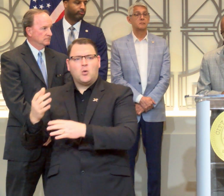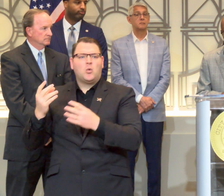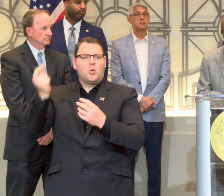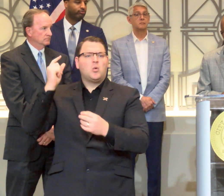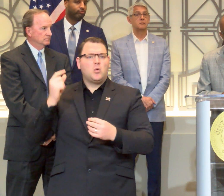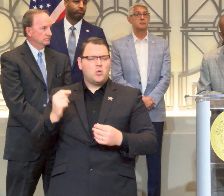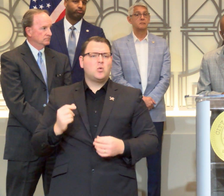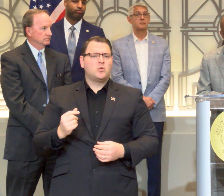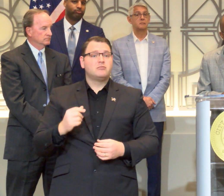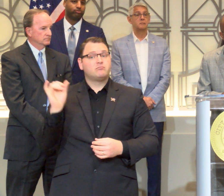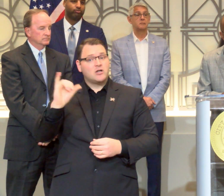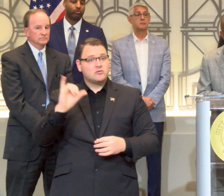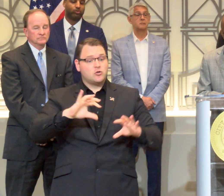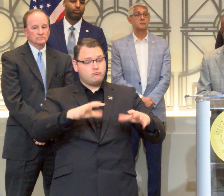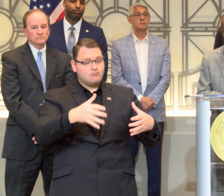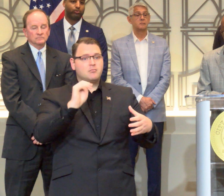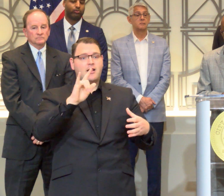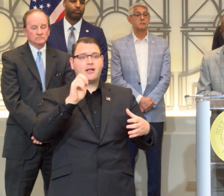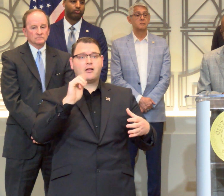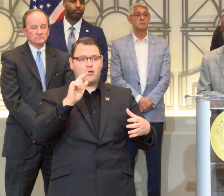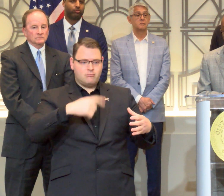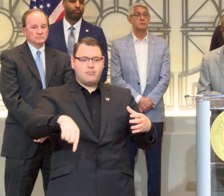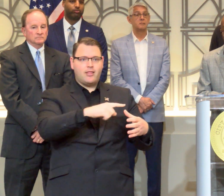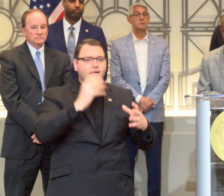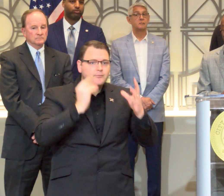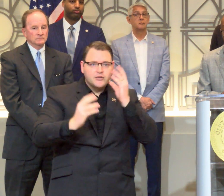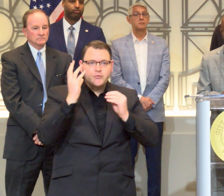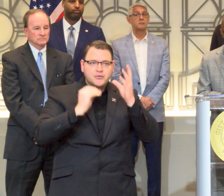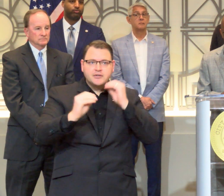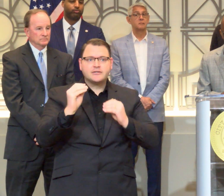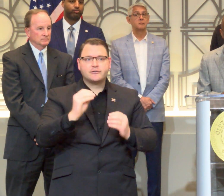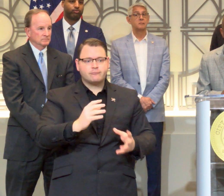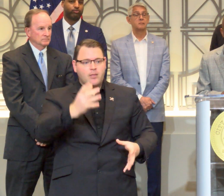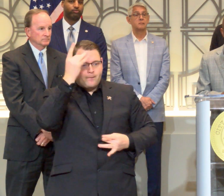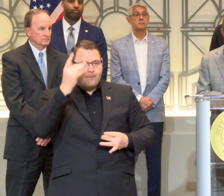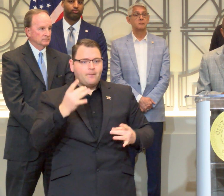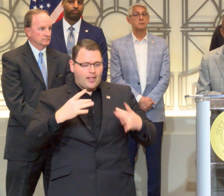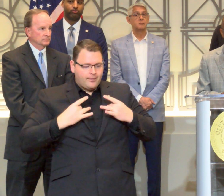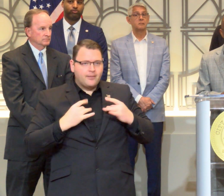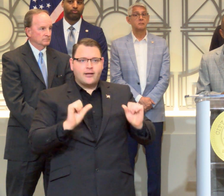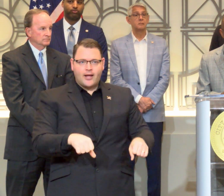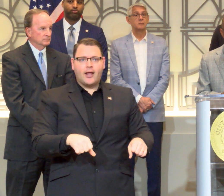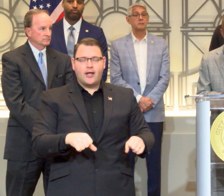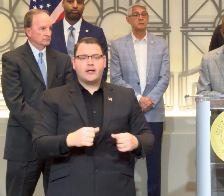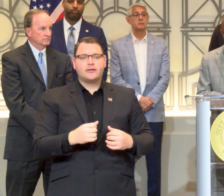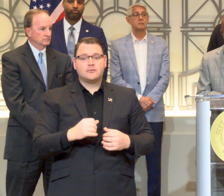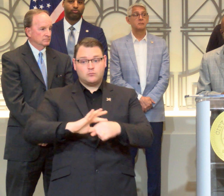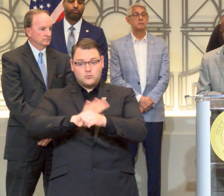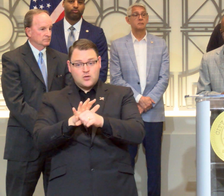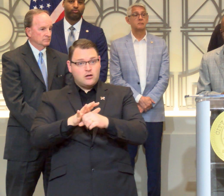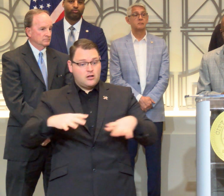millennials are also impacted, and millennials can contract this virus. And if they're not contracting this